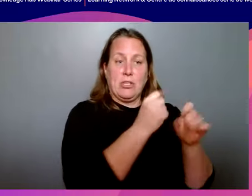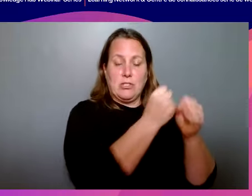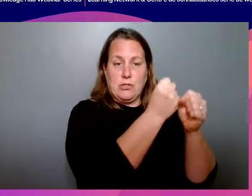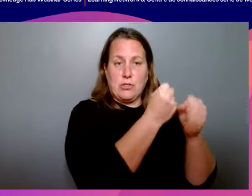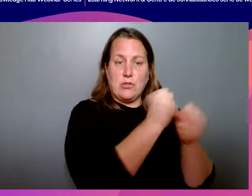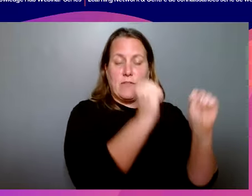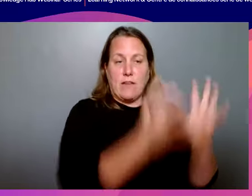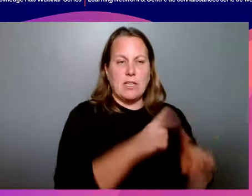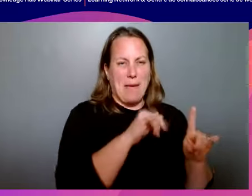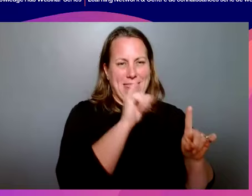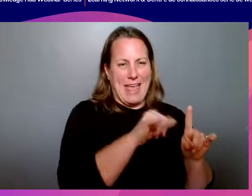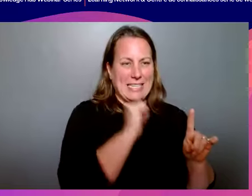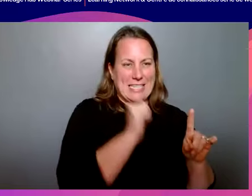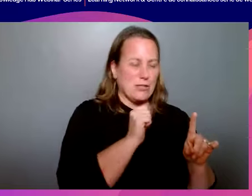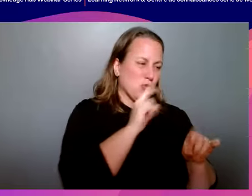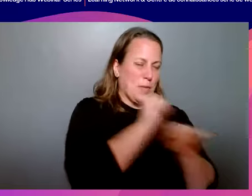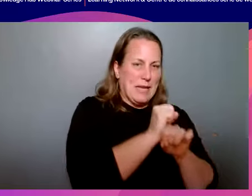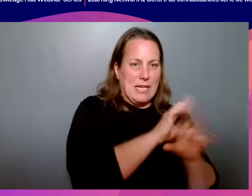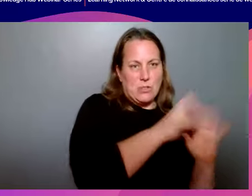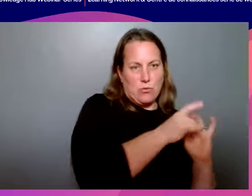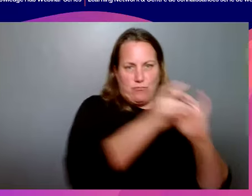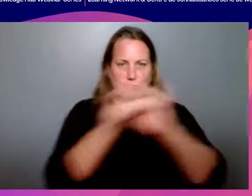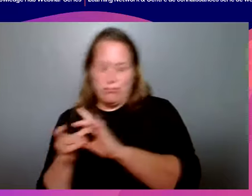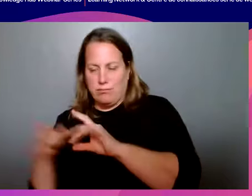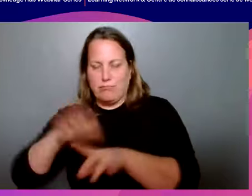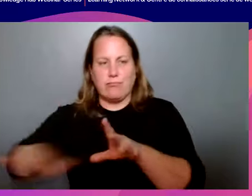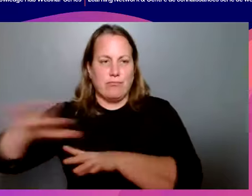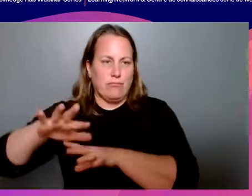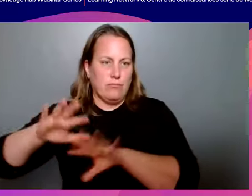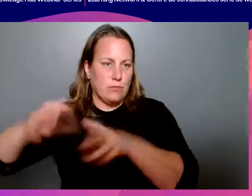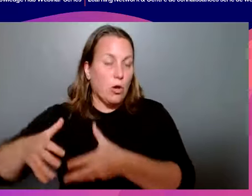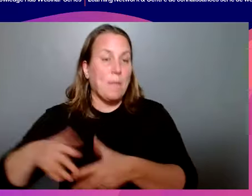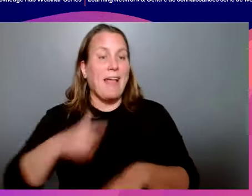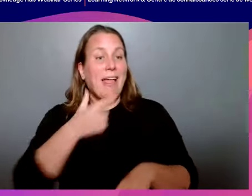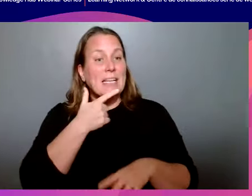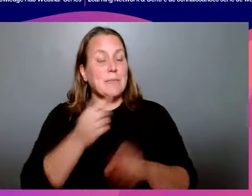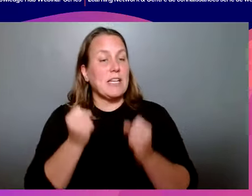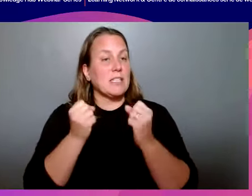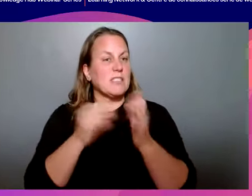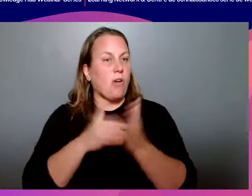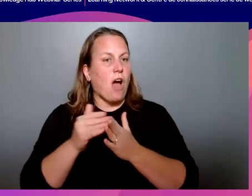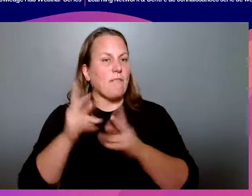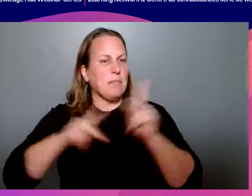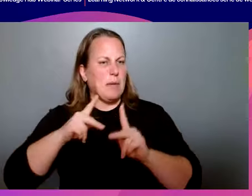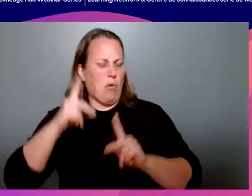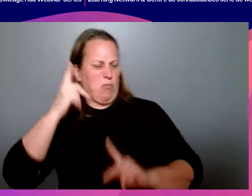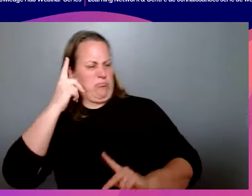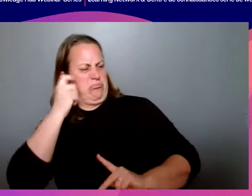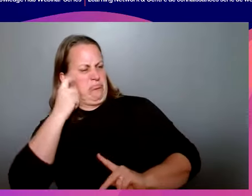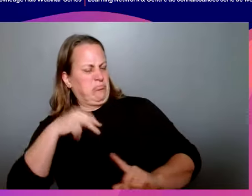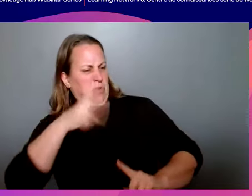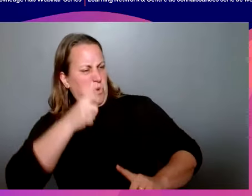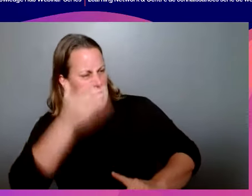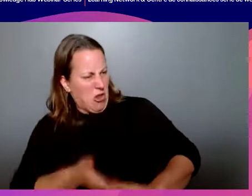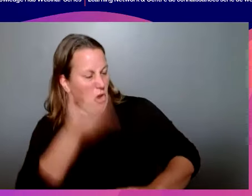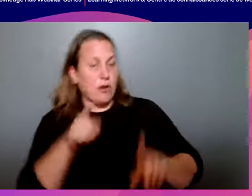the colonial cisgender heterosexual archetype. So lesbians were often viewed with suspicion, and trans